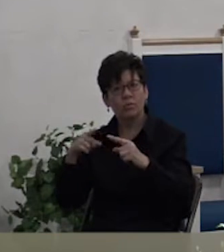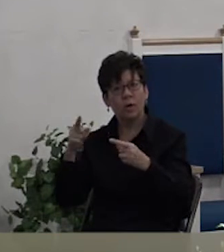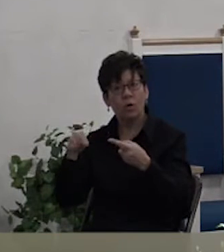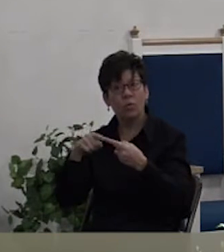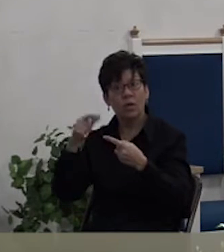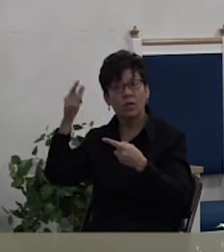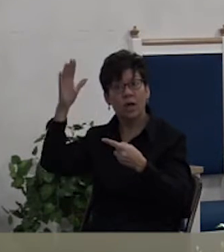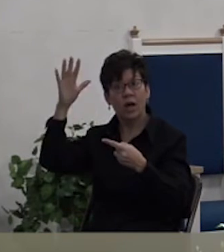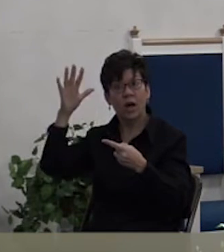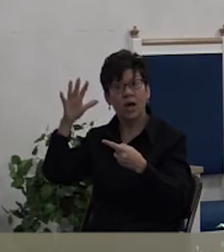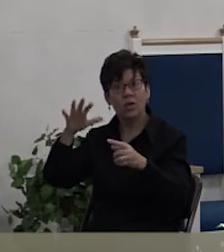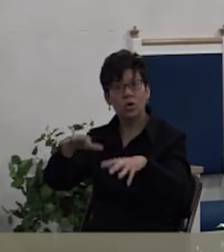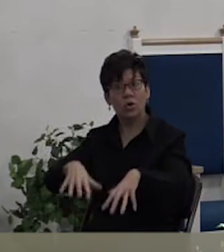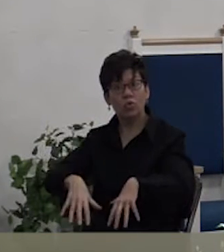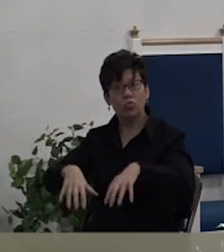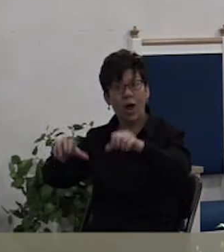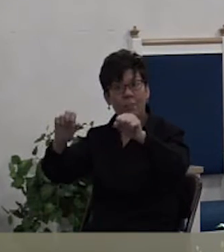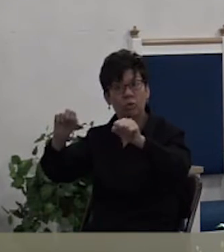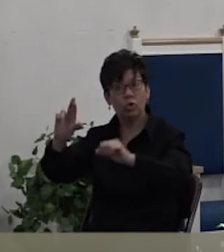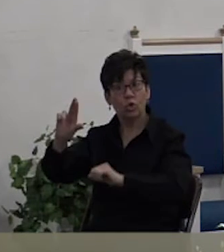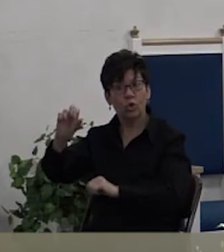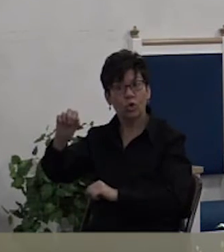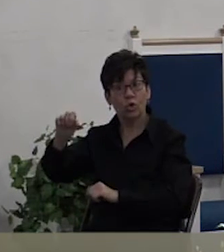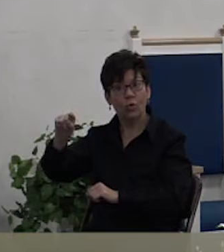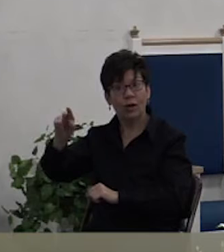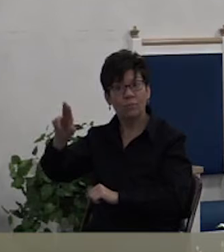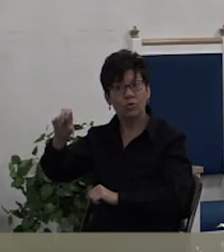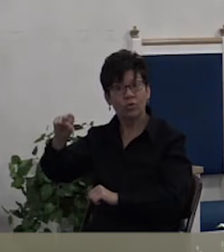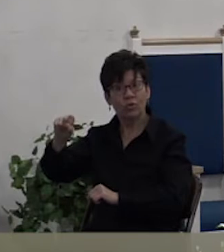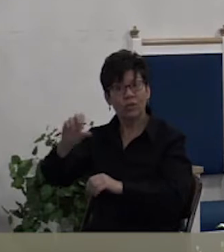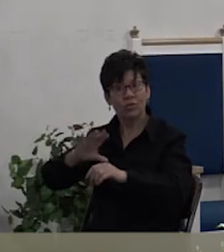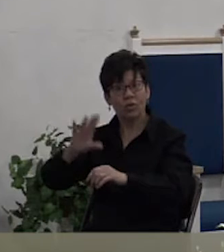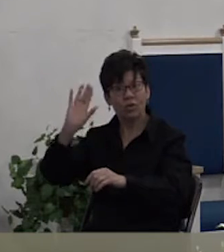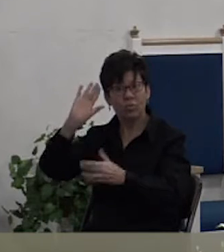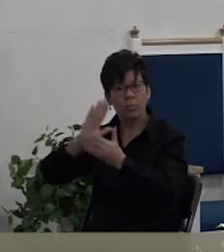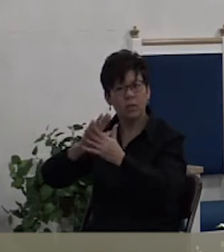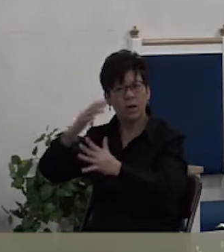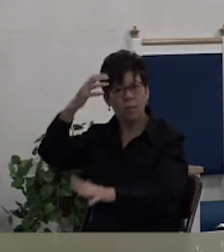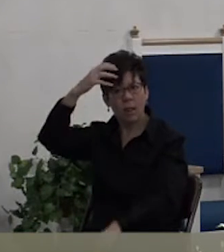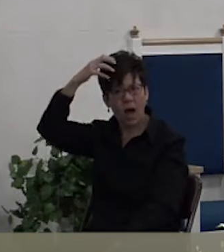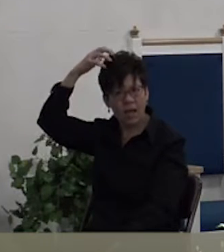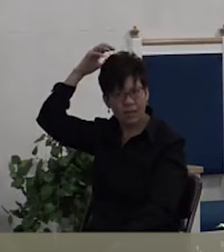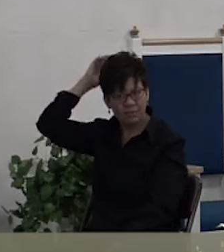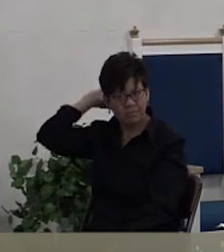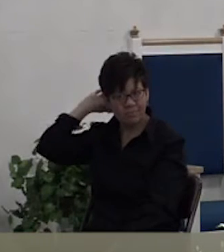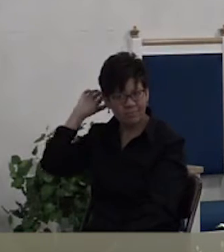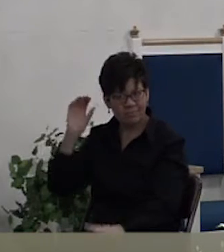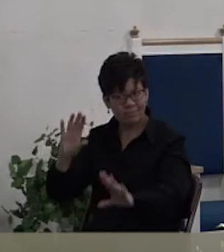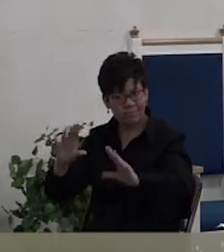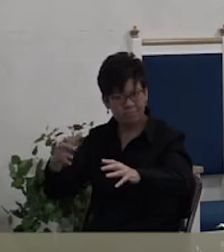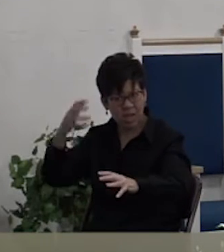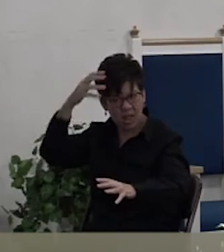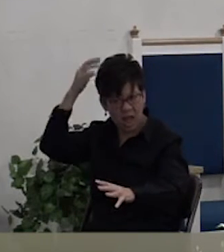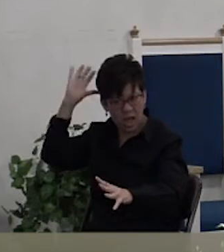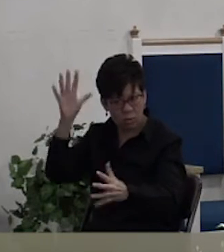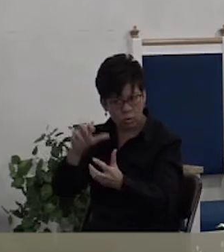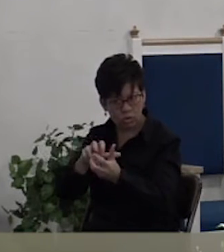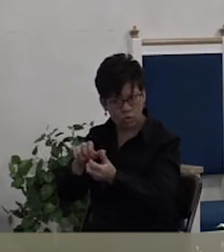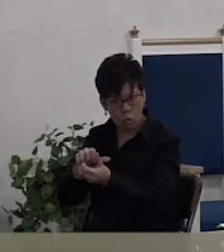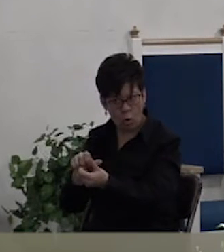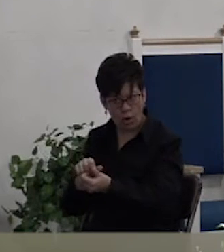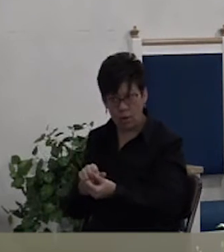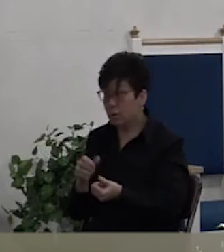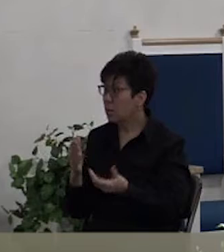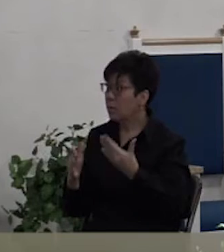God raptures the church out of here, he's going to become the lion of the tribe of Judah. And a lion destroys.